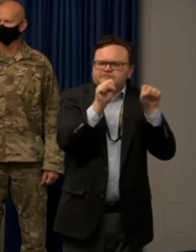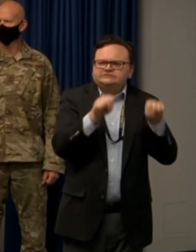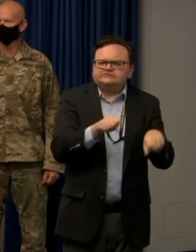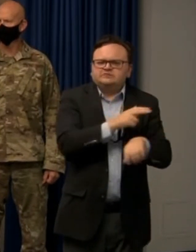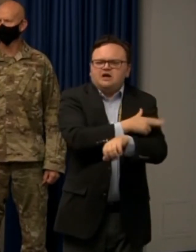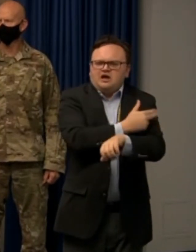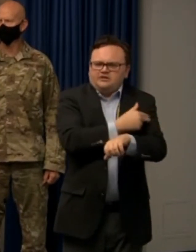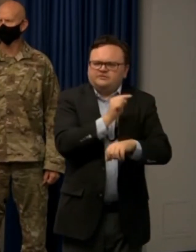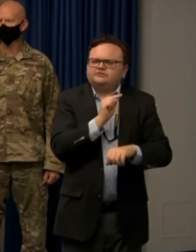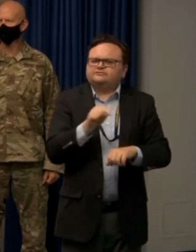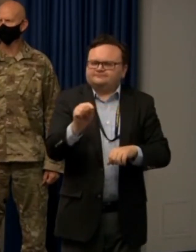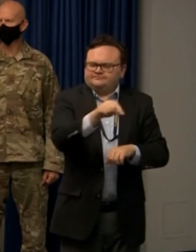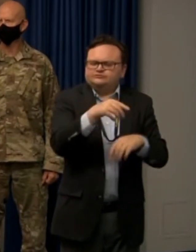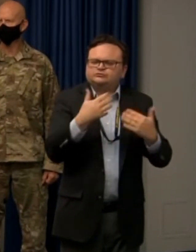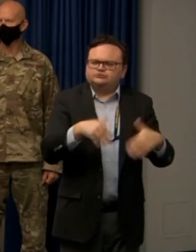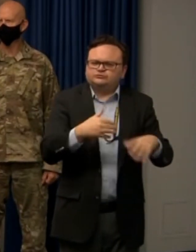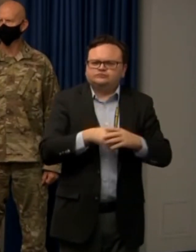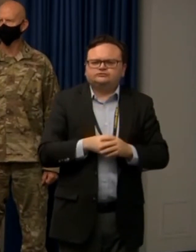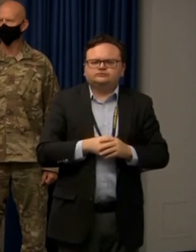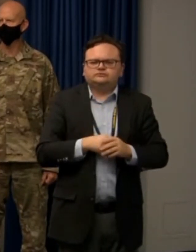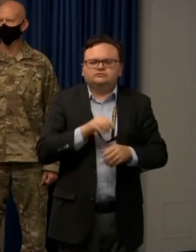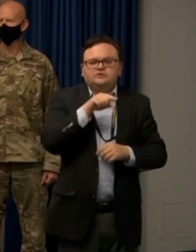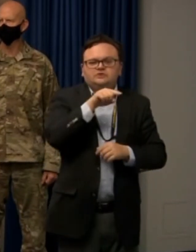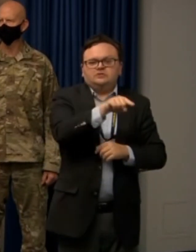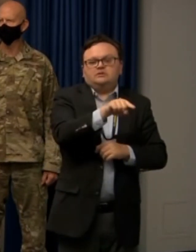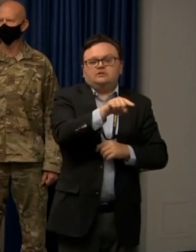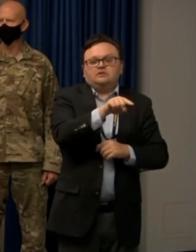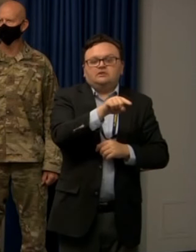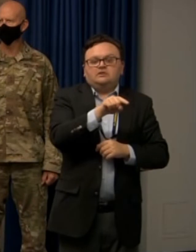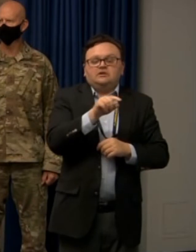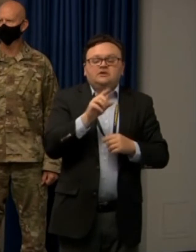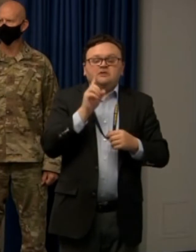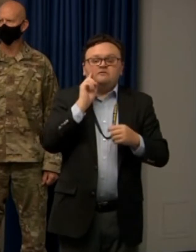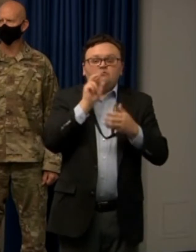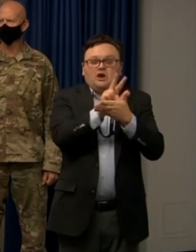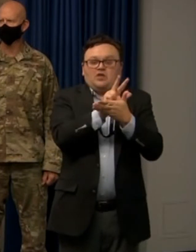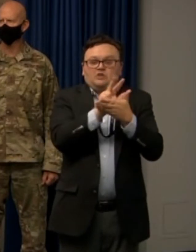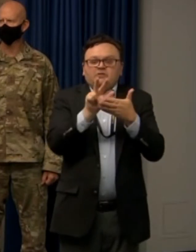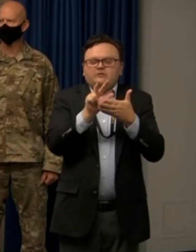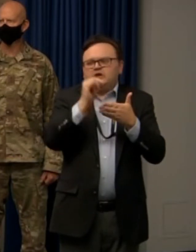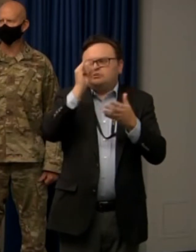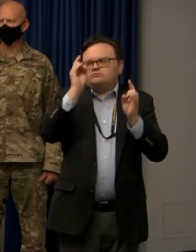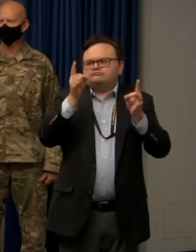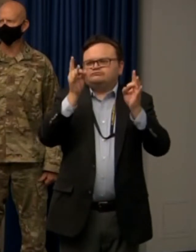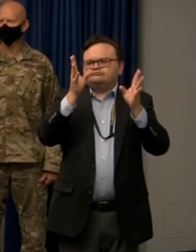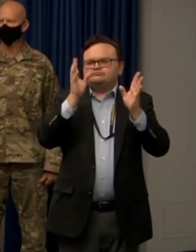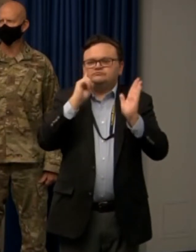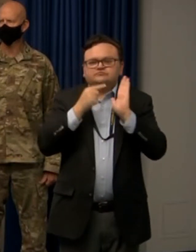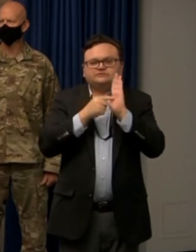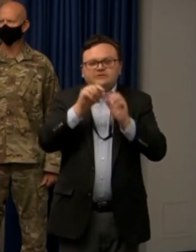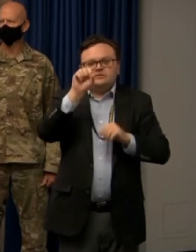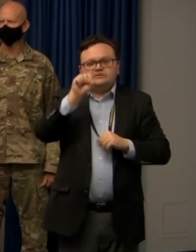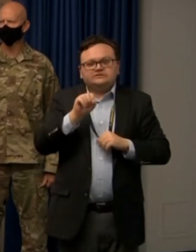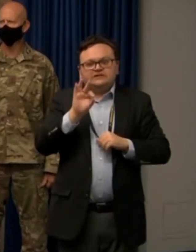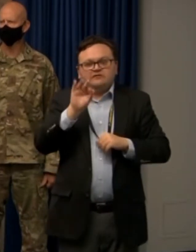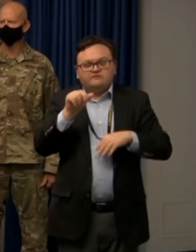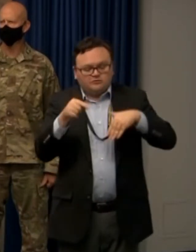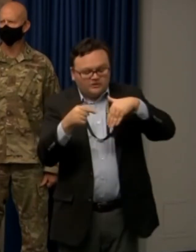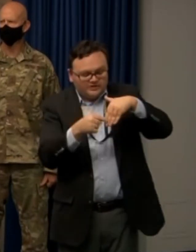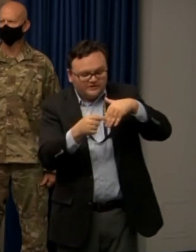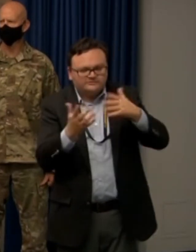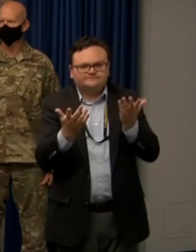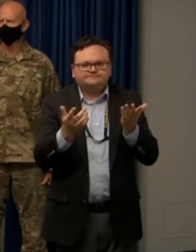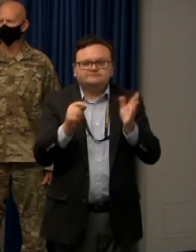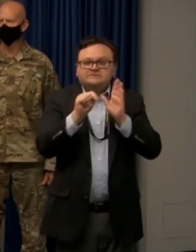they had a really challenging 3-week run-up, particularly in places like Southern Florida, particularly in places like